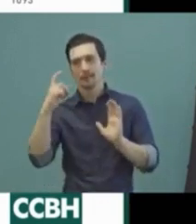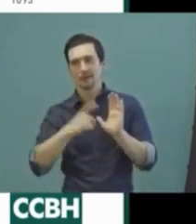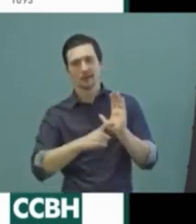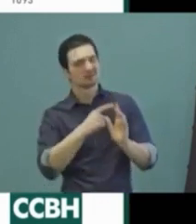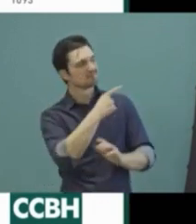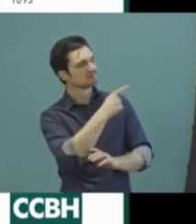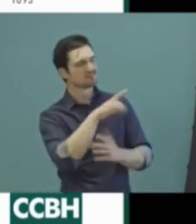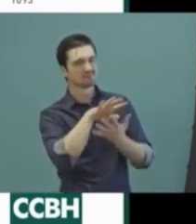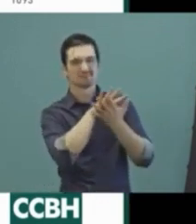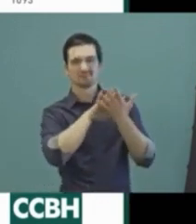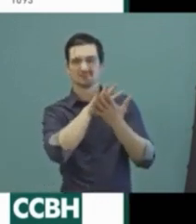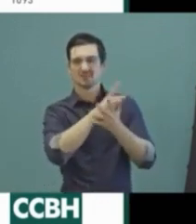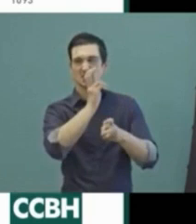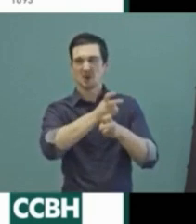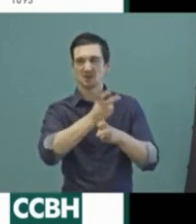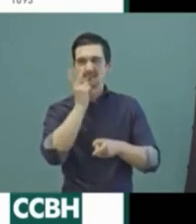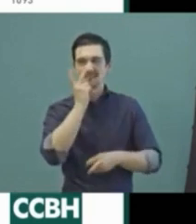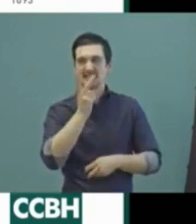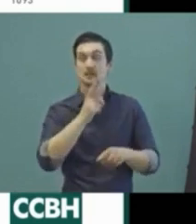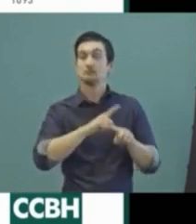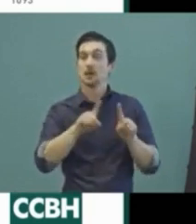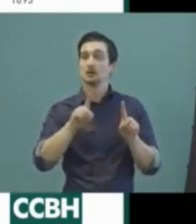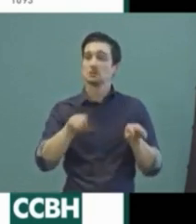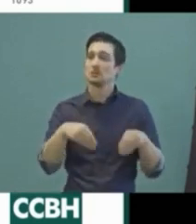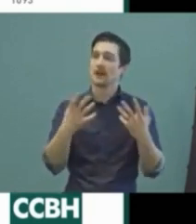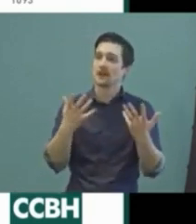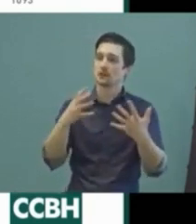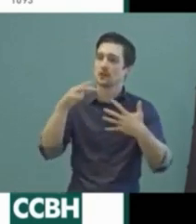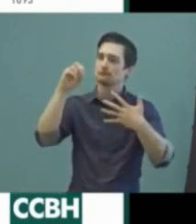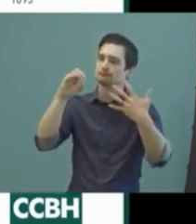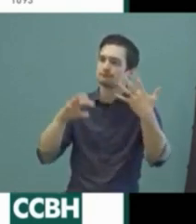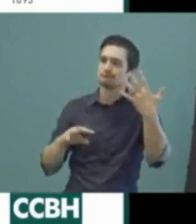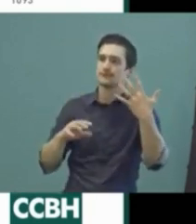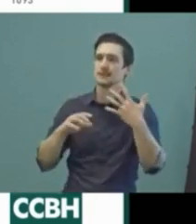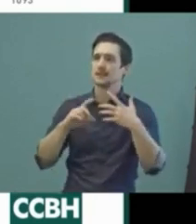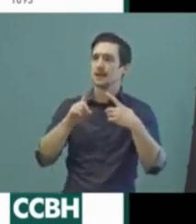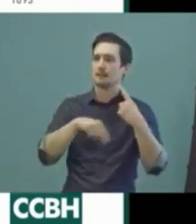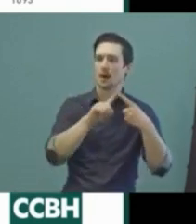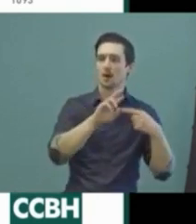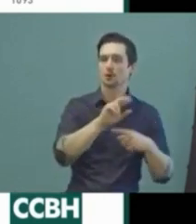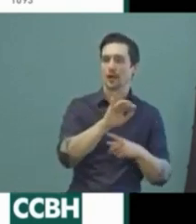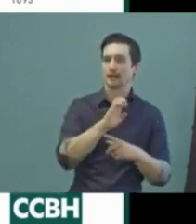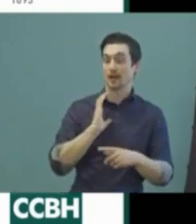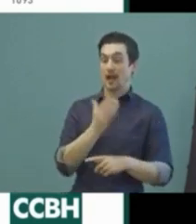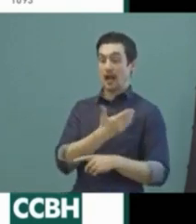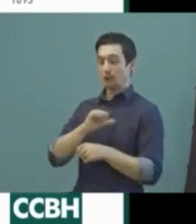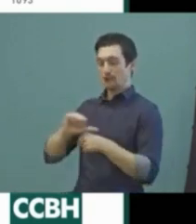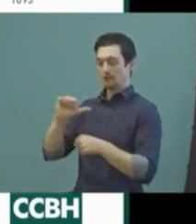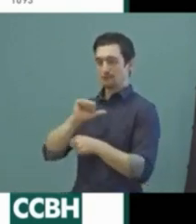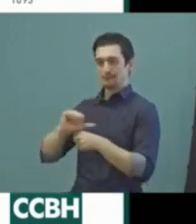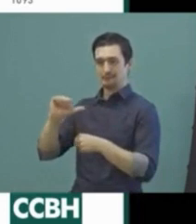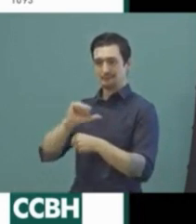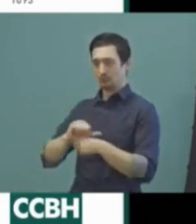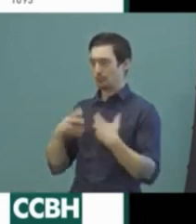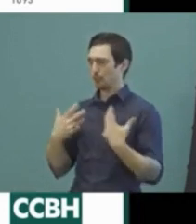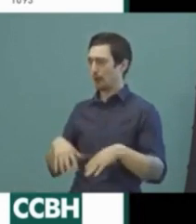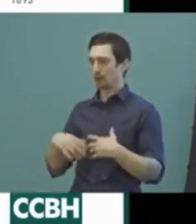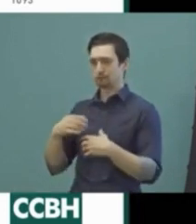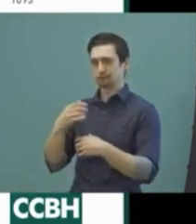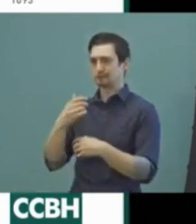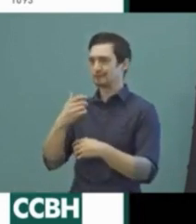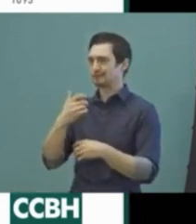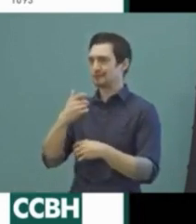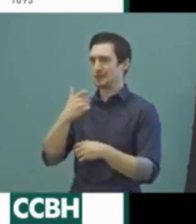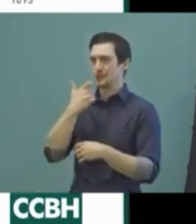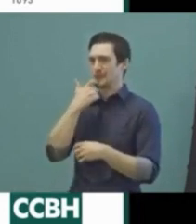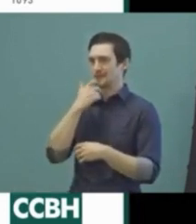screen, but wanted to present you with as much as I could around race. That our team worked really hard over the last 2 days to do